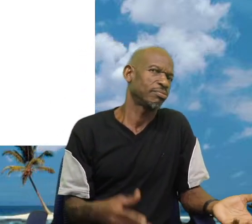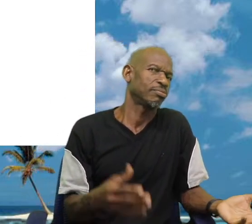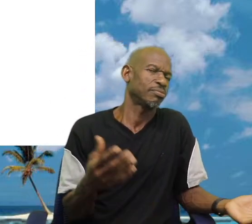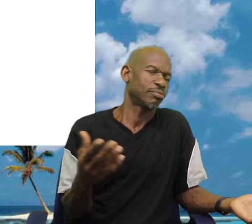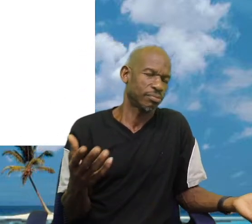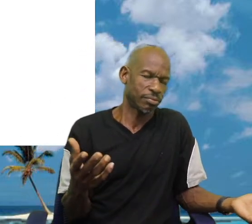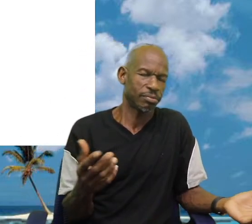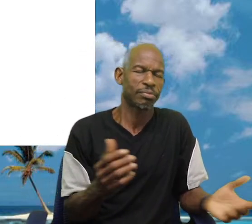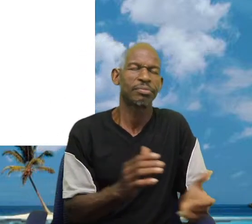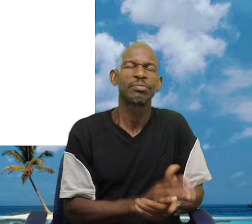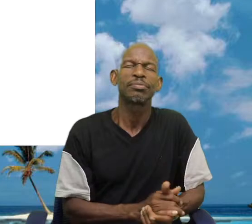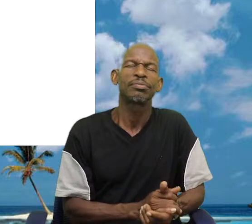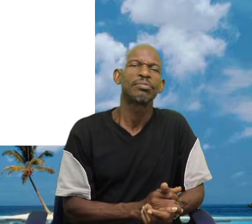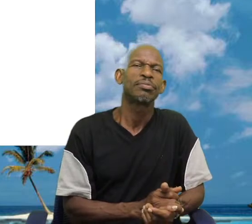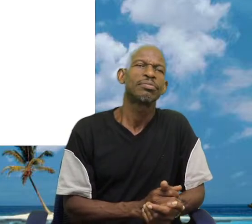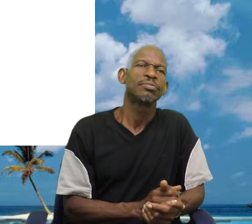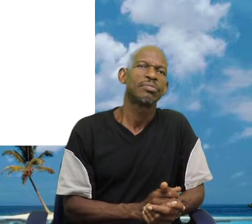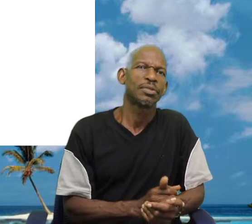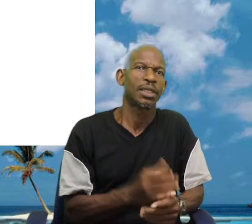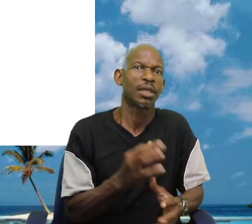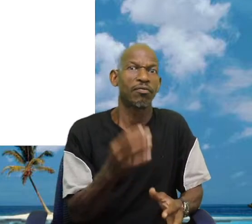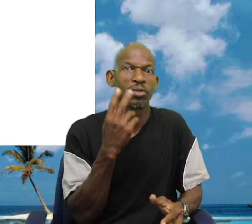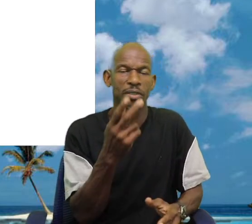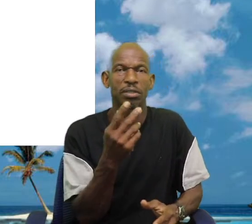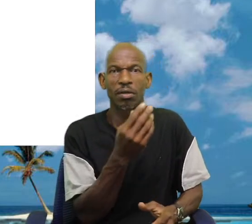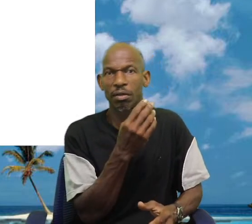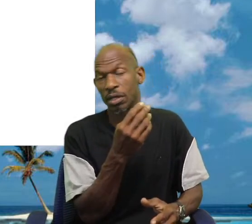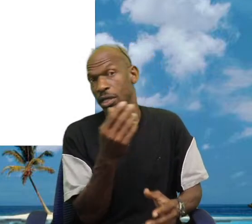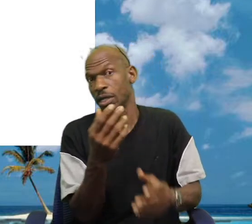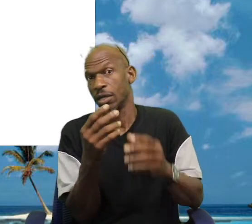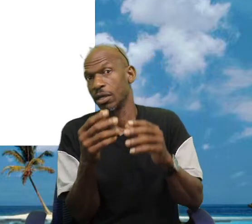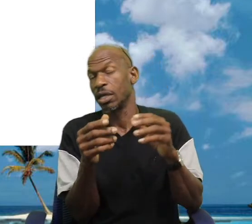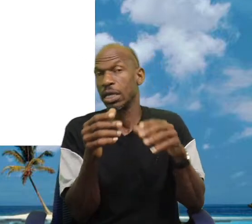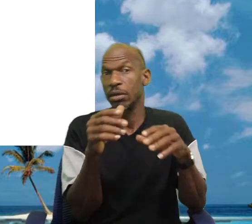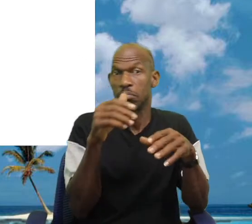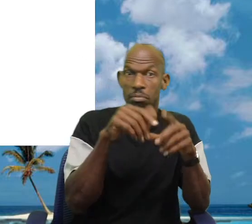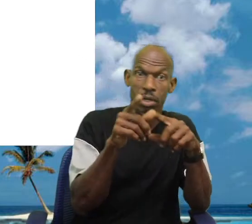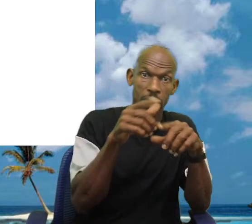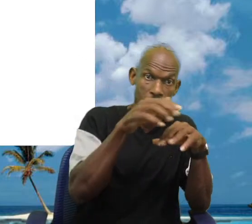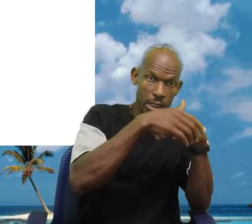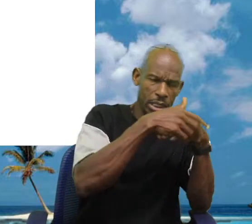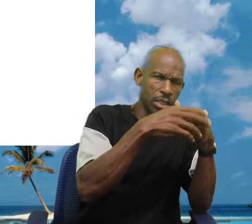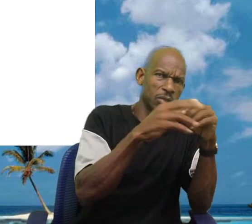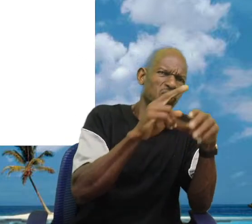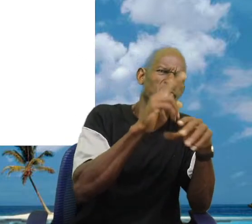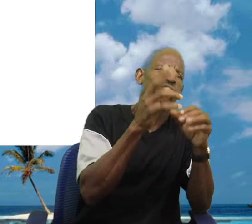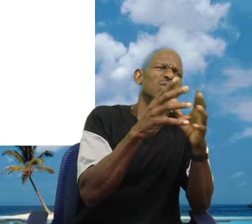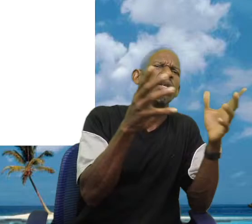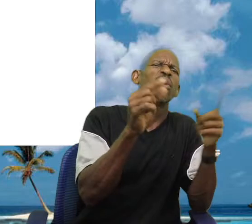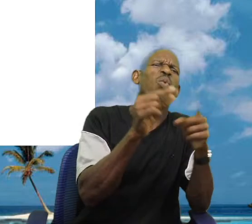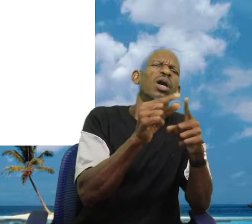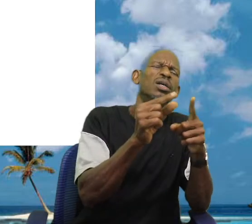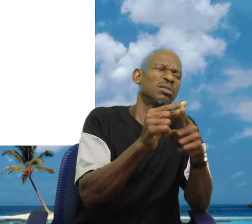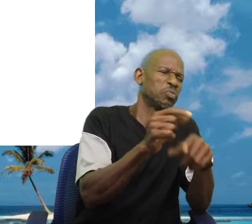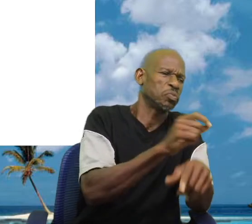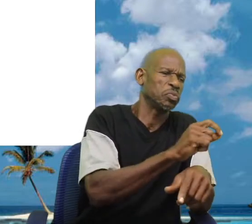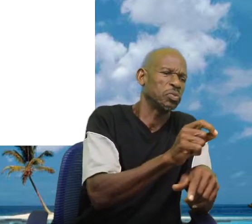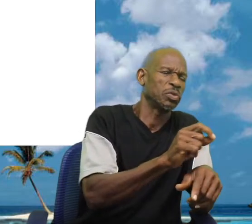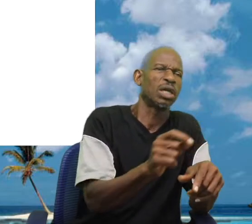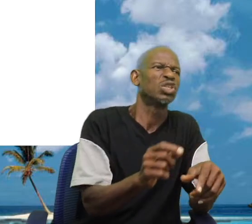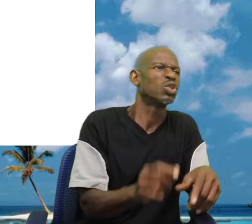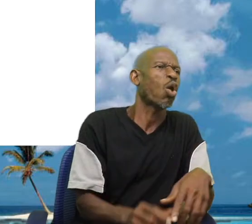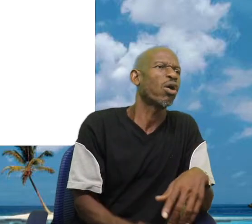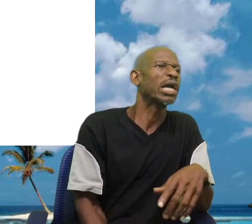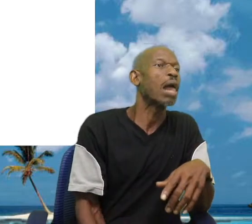pronoun. In English, words are being used. Yes, we will have a